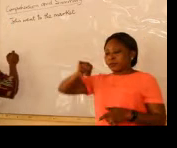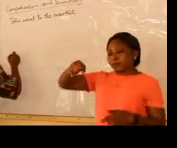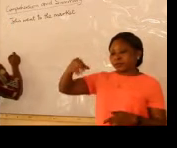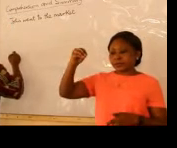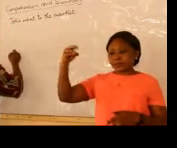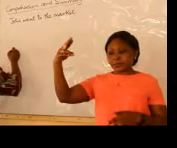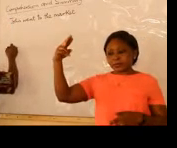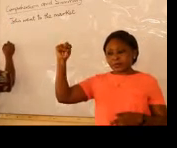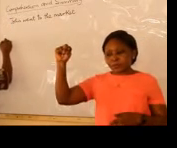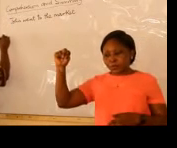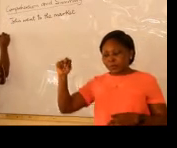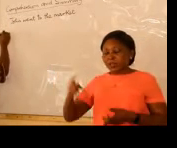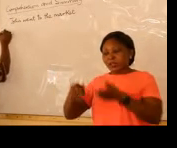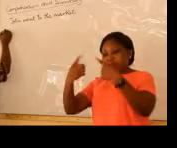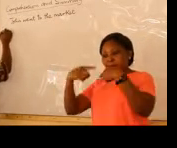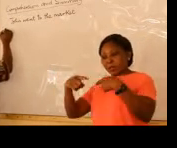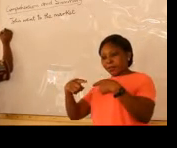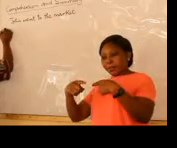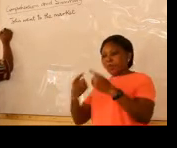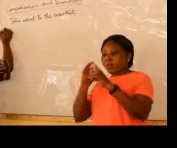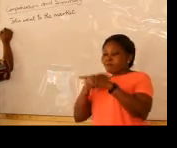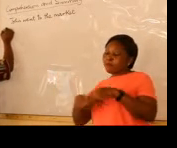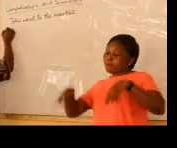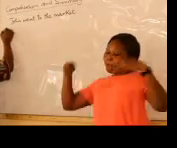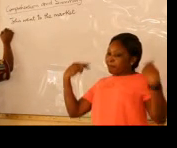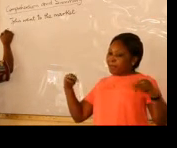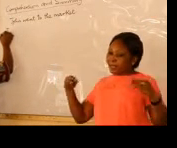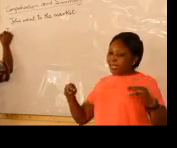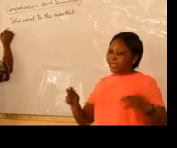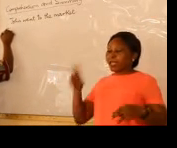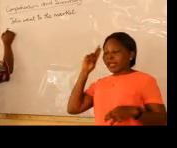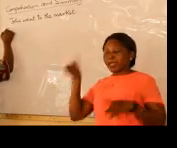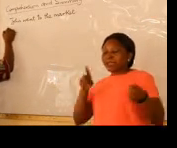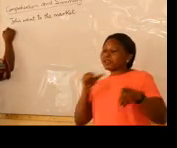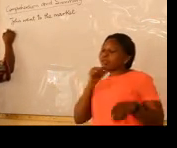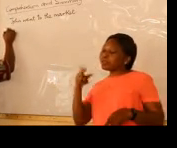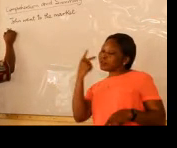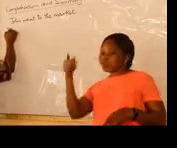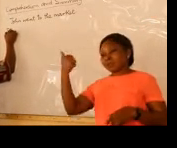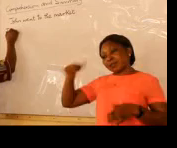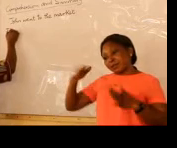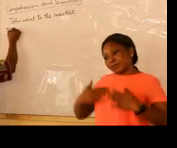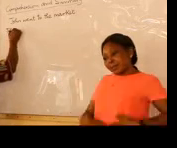summary, you say, John